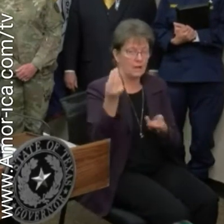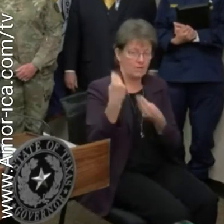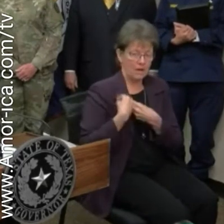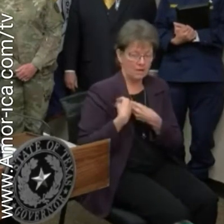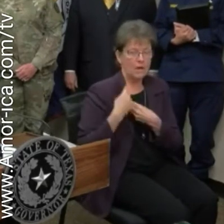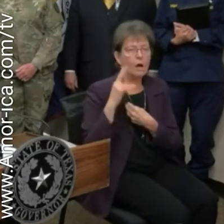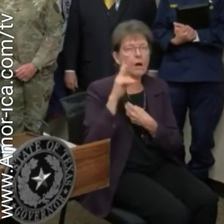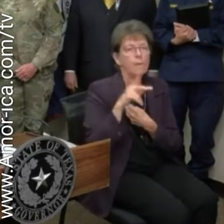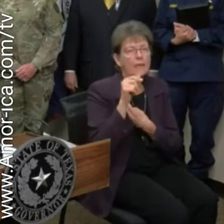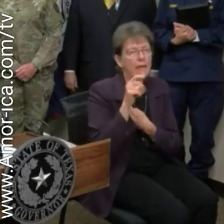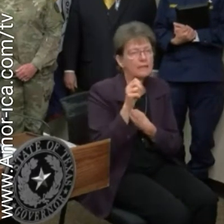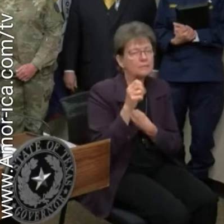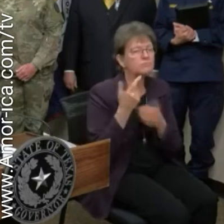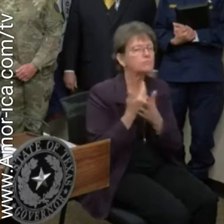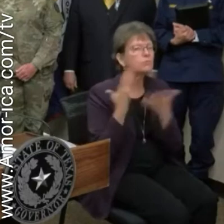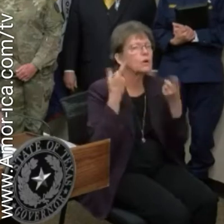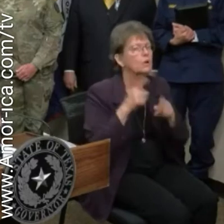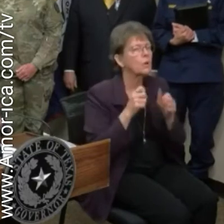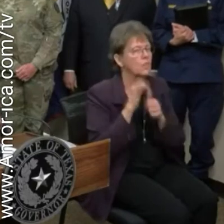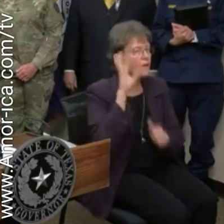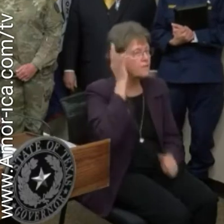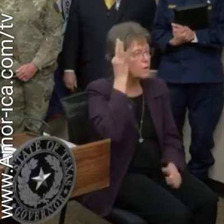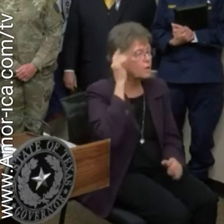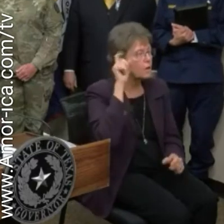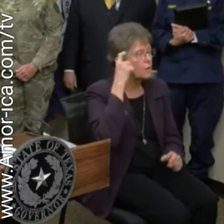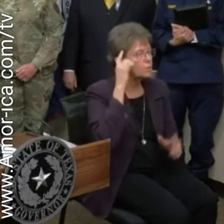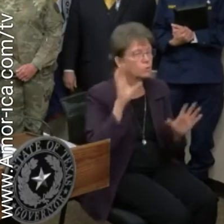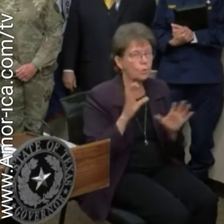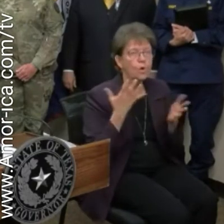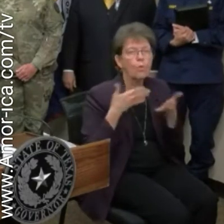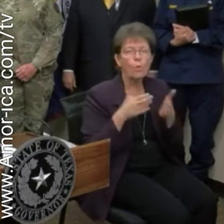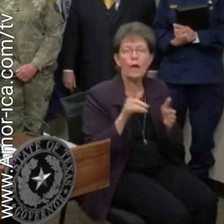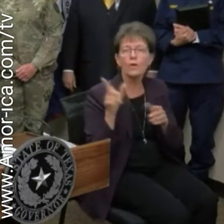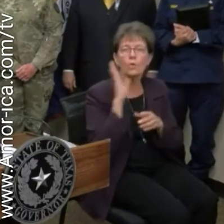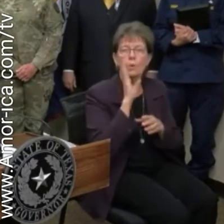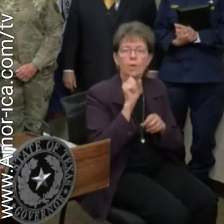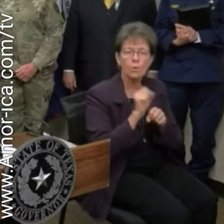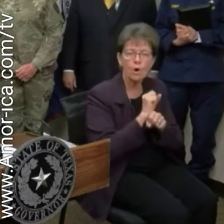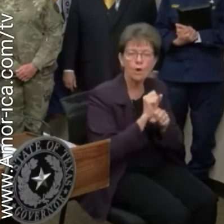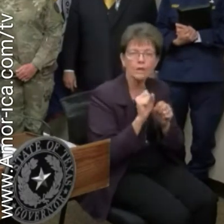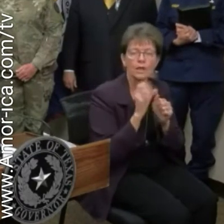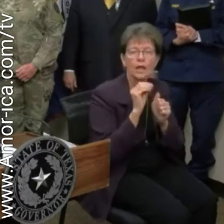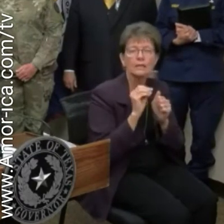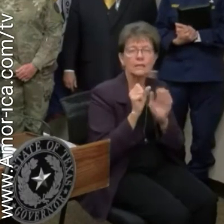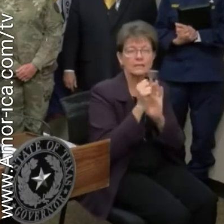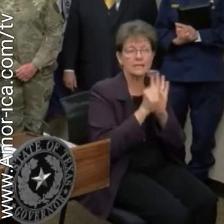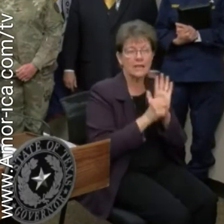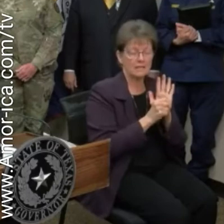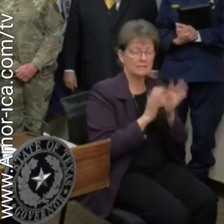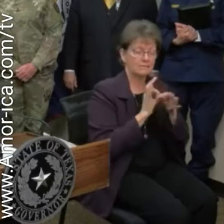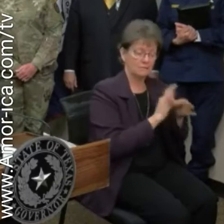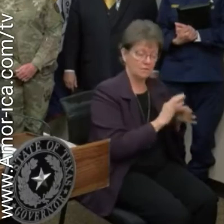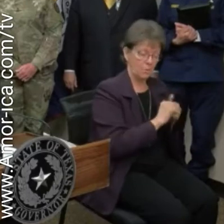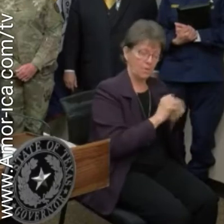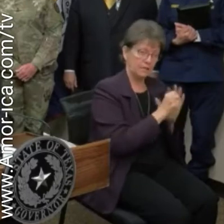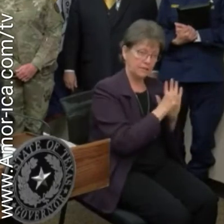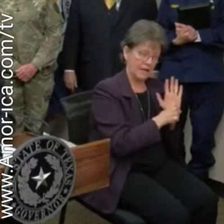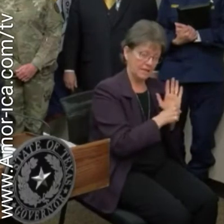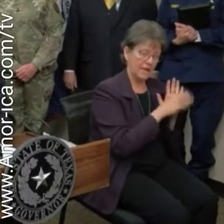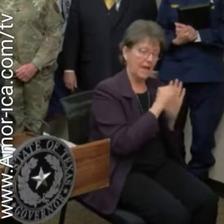an update about what the federal government is doing, the ways that the federal government will be working with state governments, as well